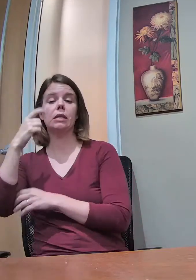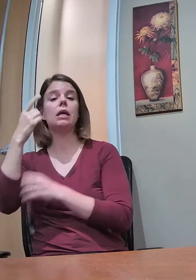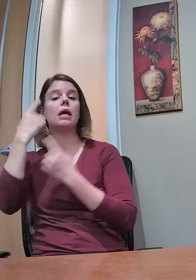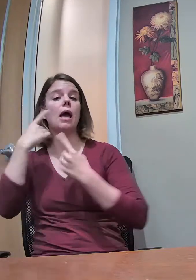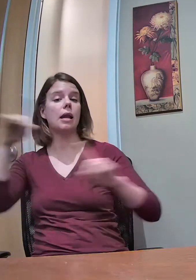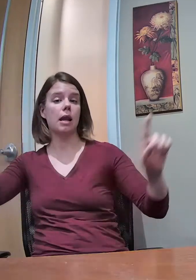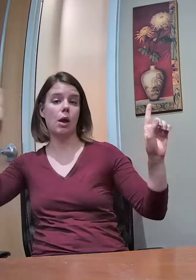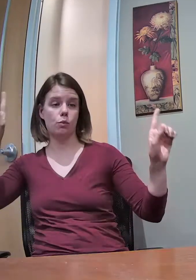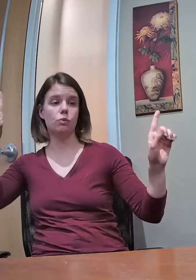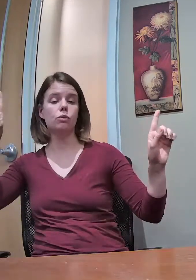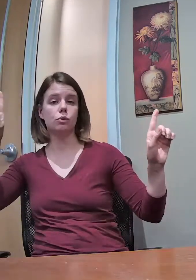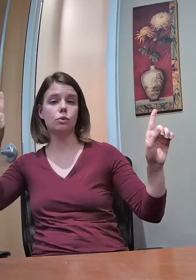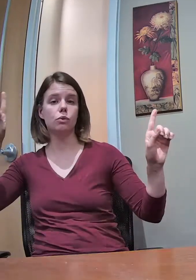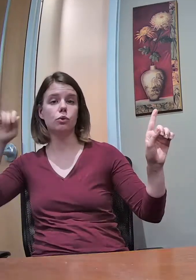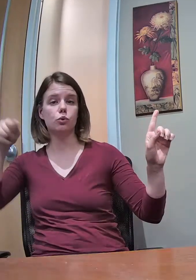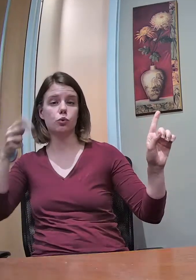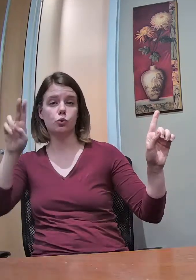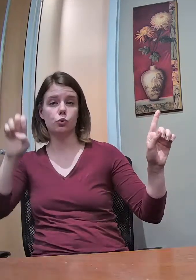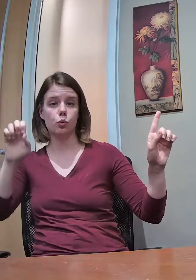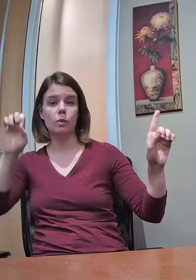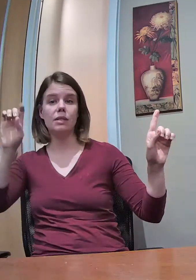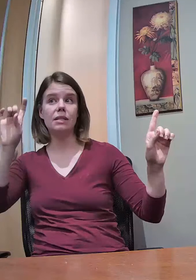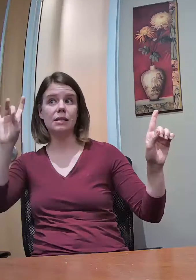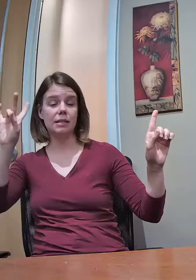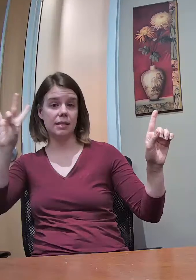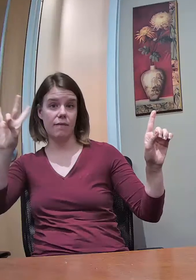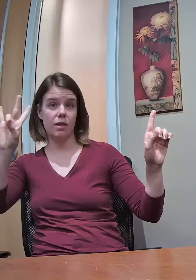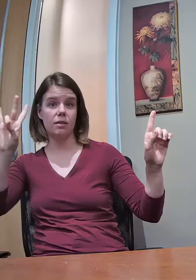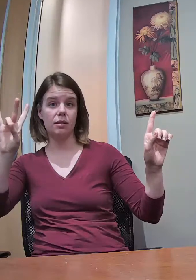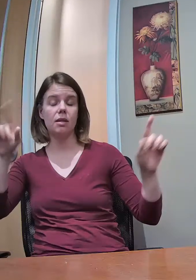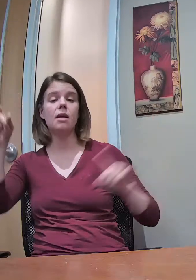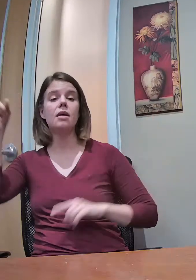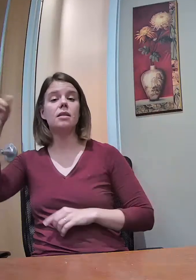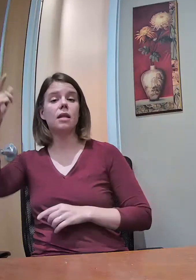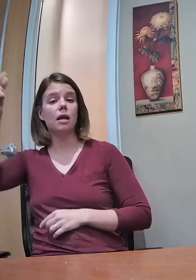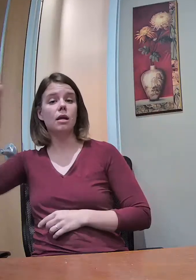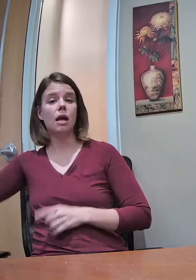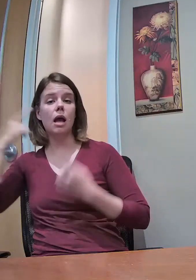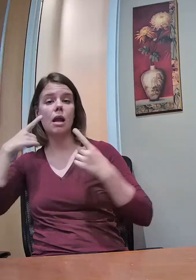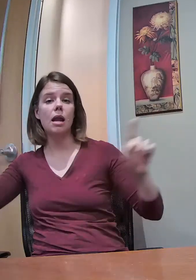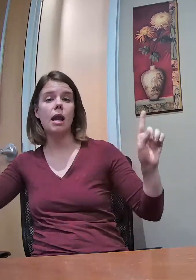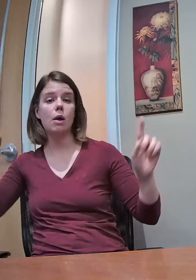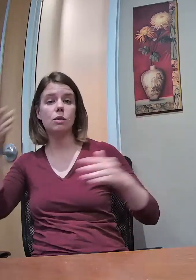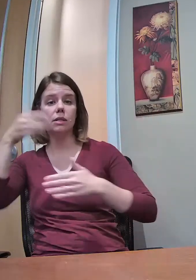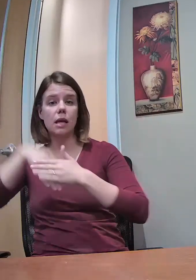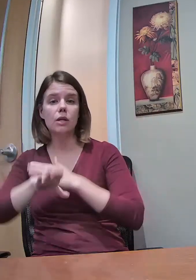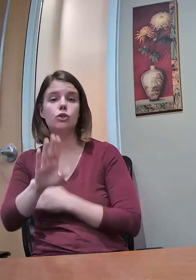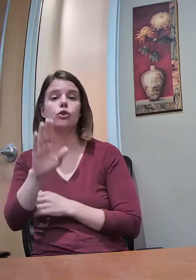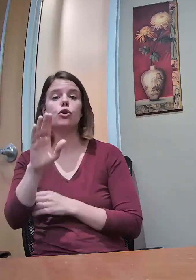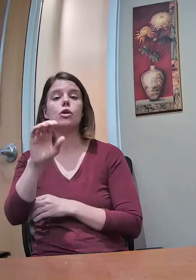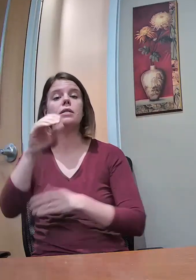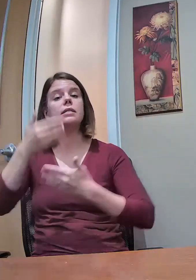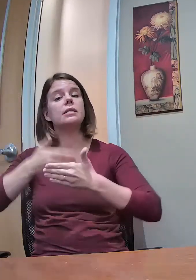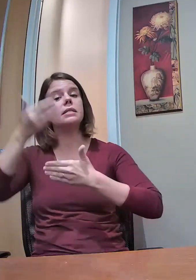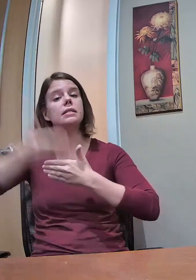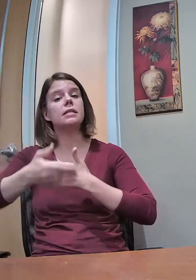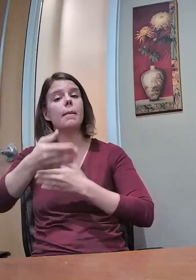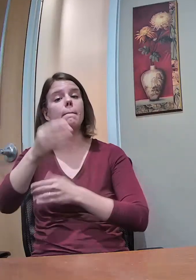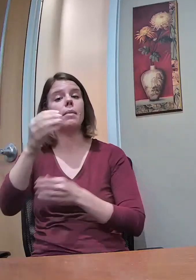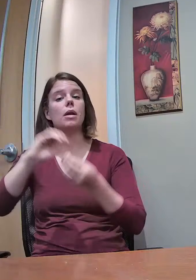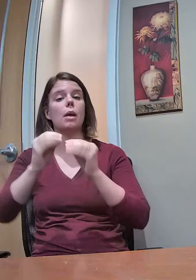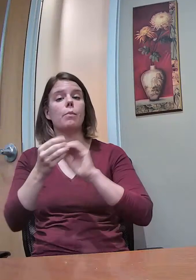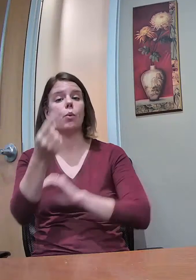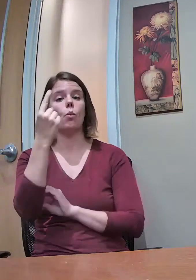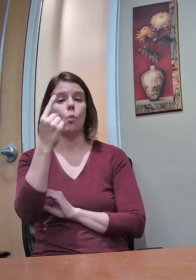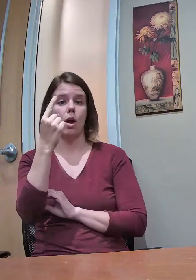the 7th that it will enter step 1 of the roadmap on July the 11th, which is Friday. A